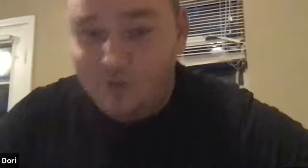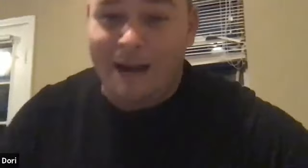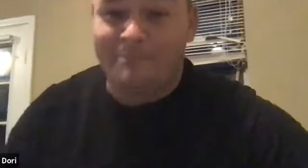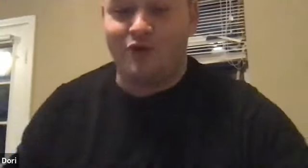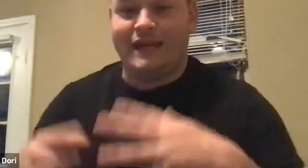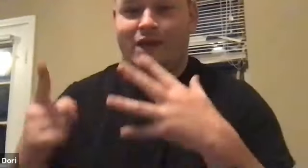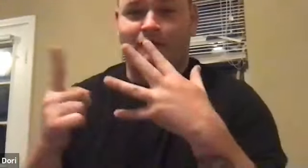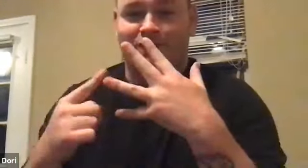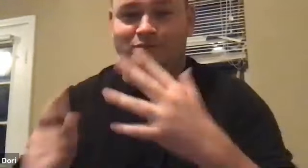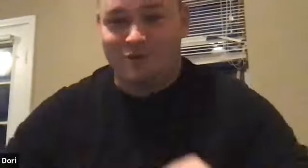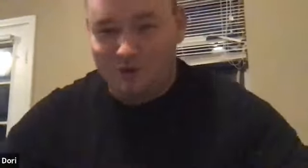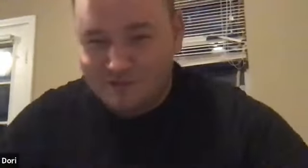Gotta put a ring on it first, boo boo.